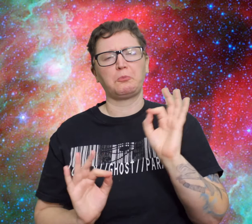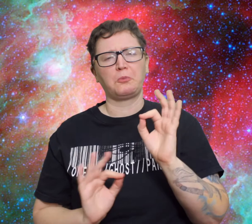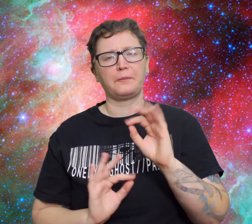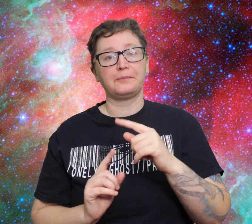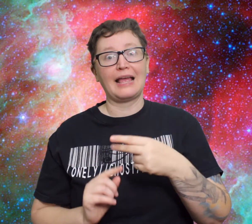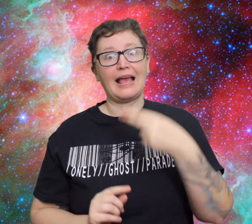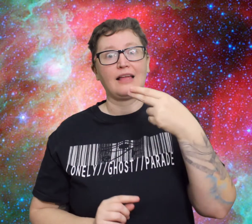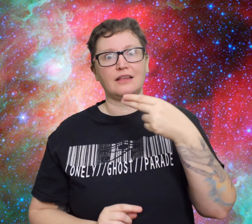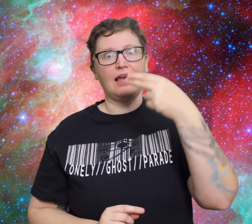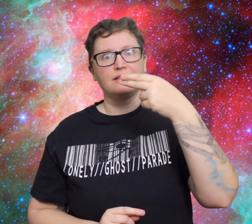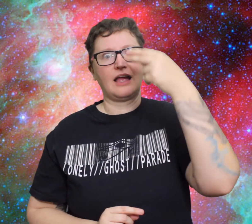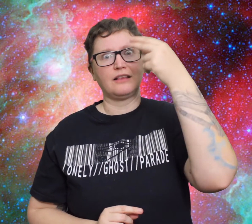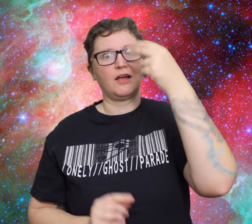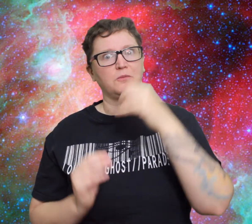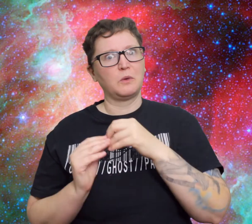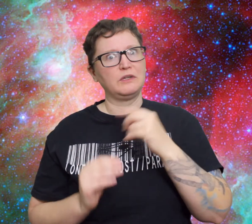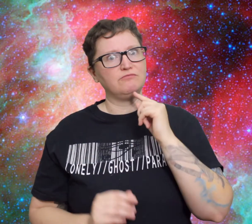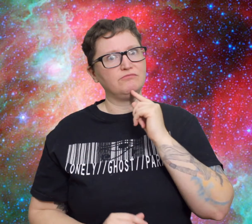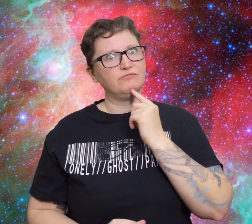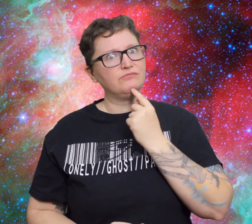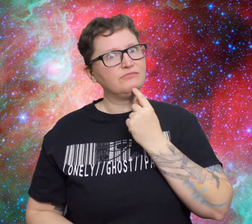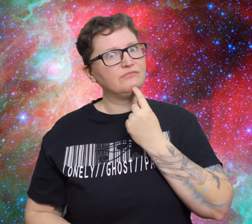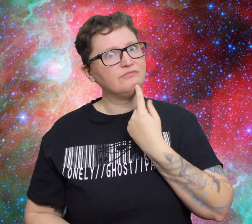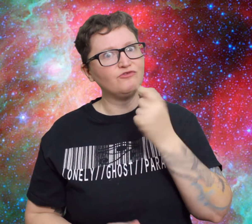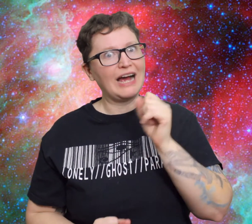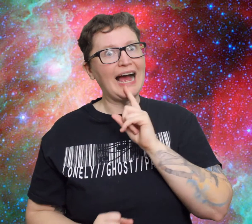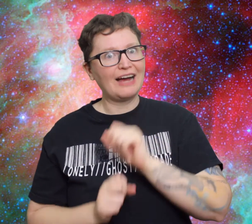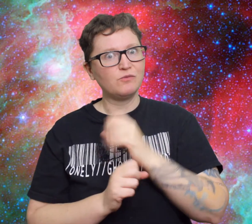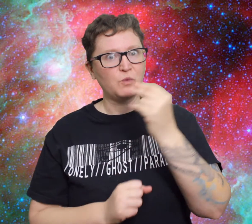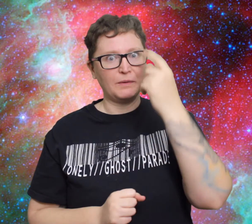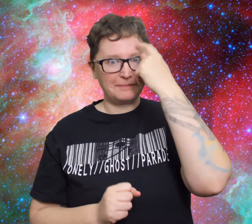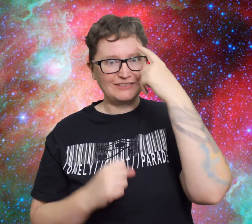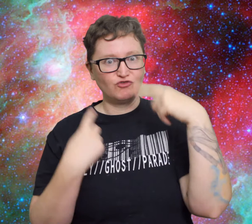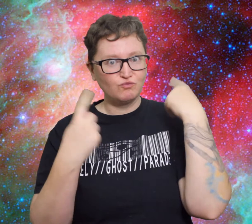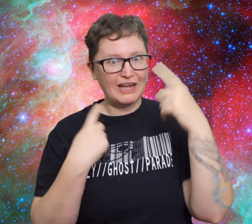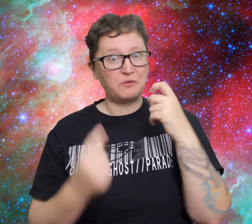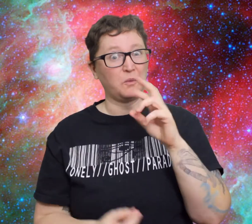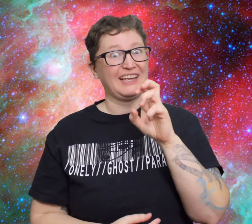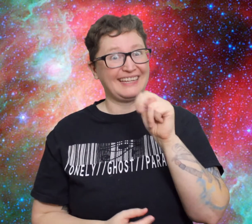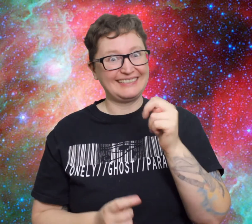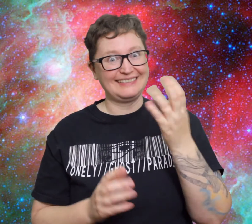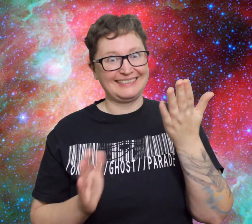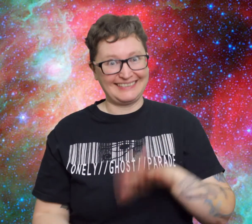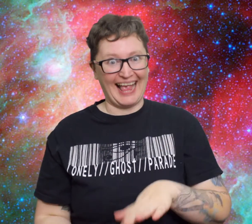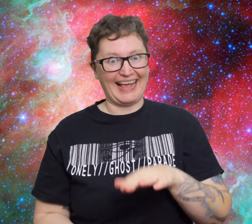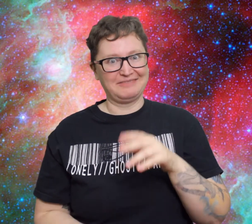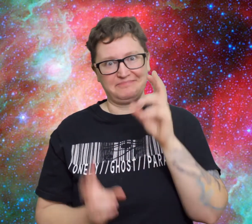Typically, the numbers aren't a big deal, but the higher you get, the more severe. And you could actually go